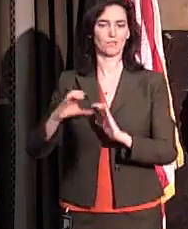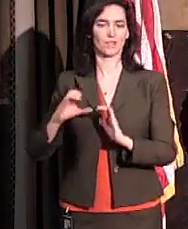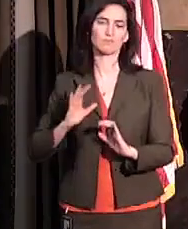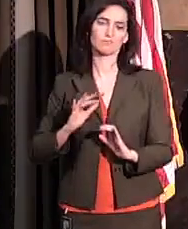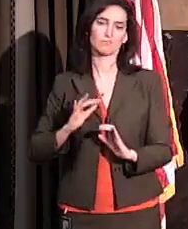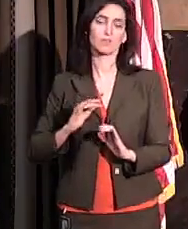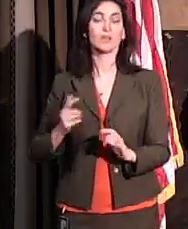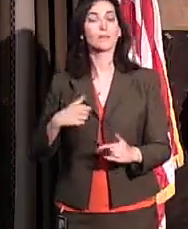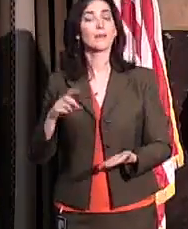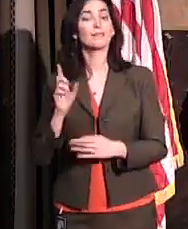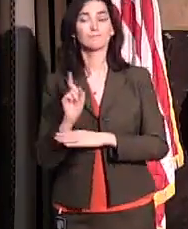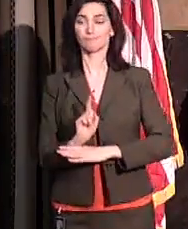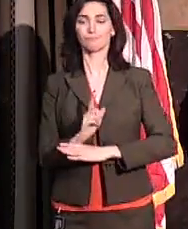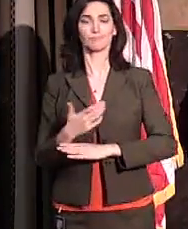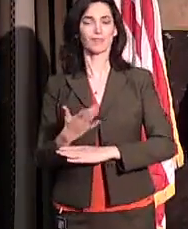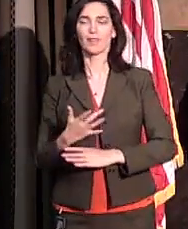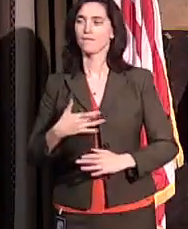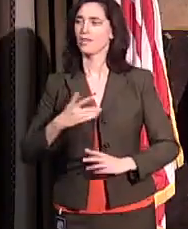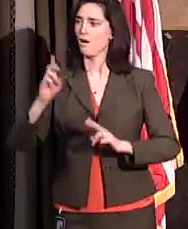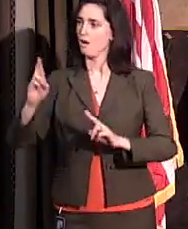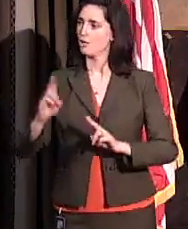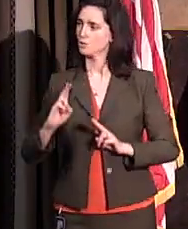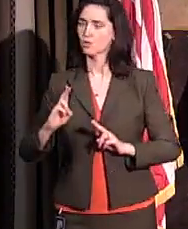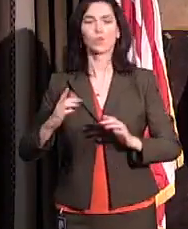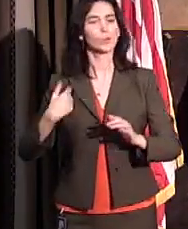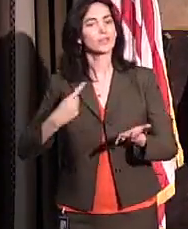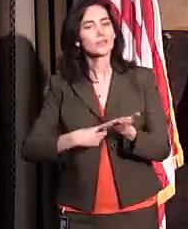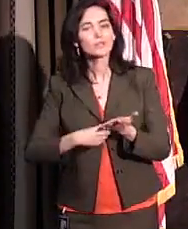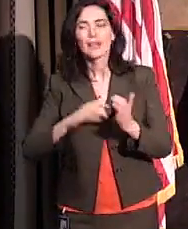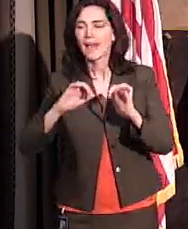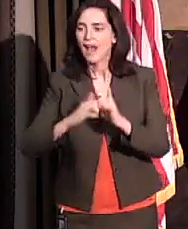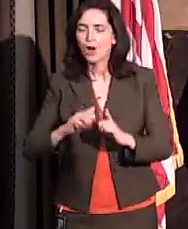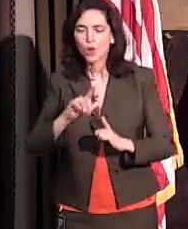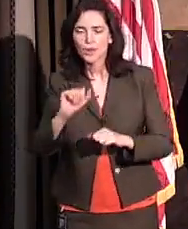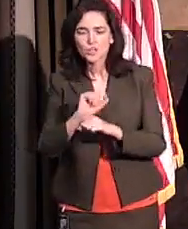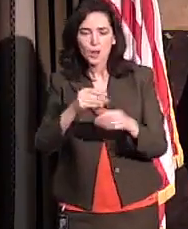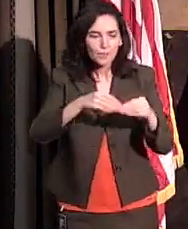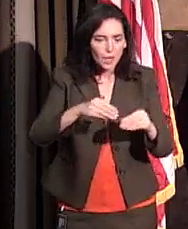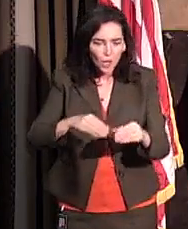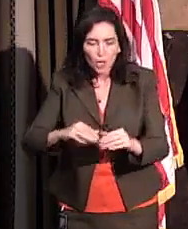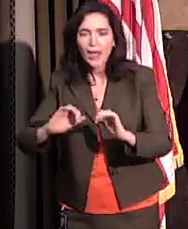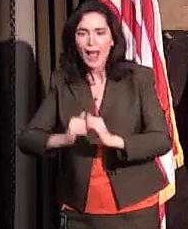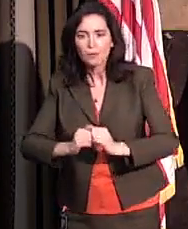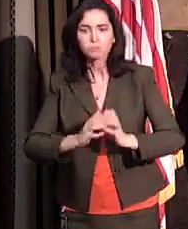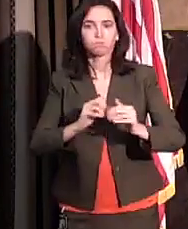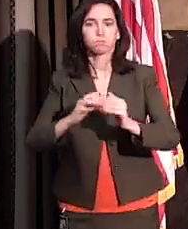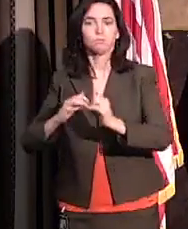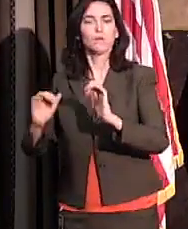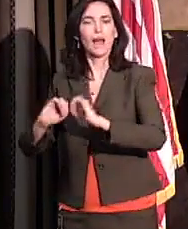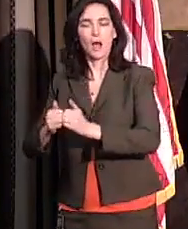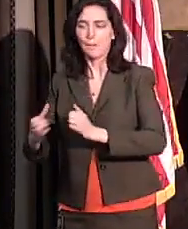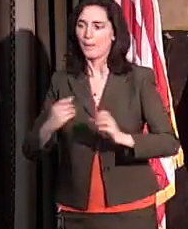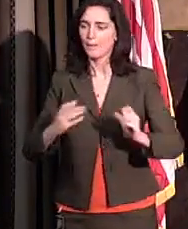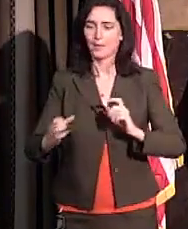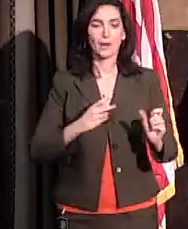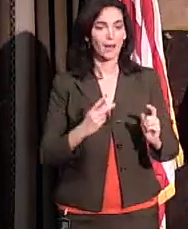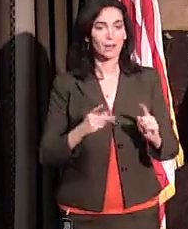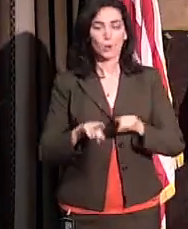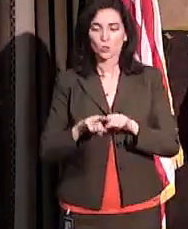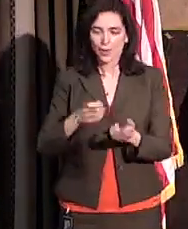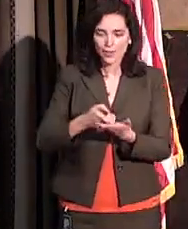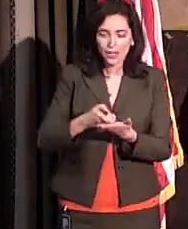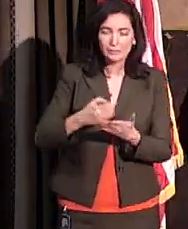stand here as we discuss how to bring back Louisiana's jobs and our important economy. We also want to thank you